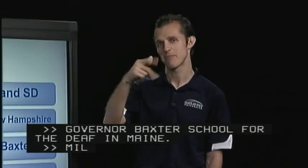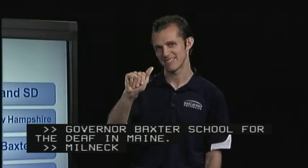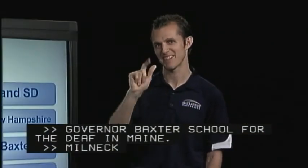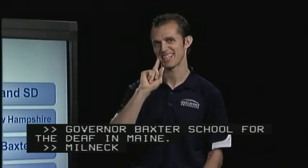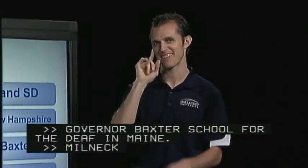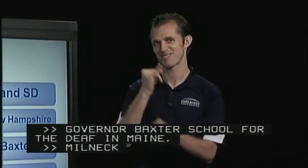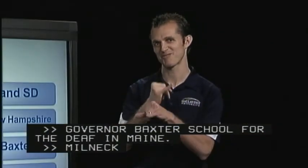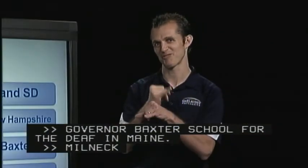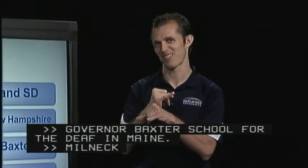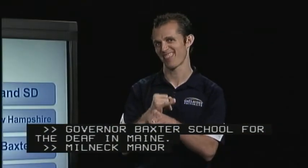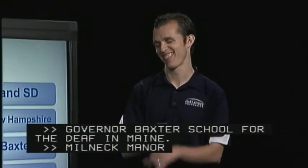Pennsylvania School for the Deaf.